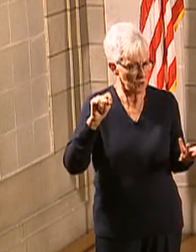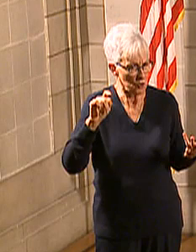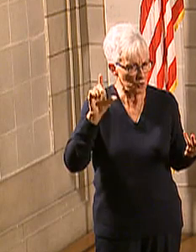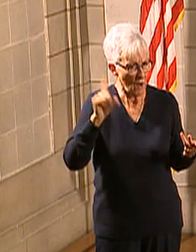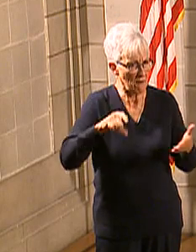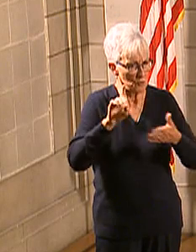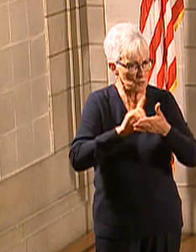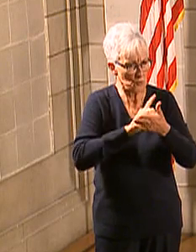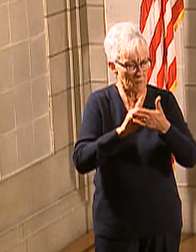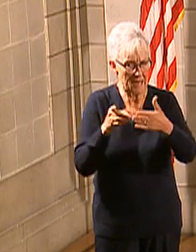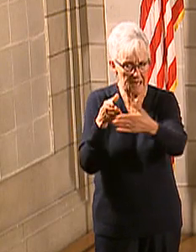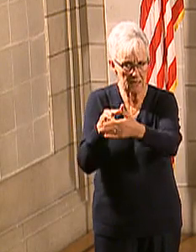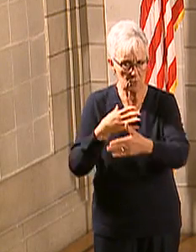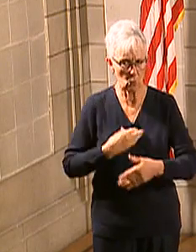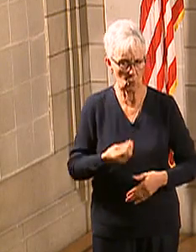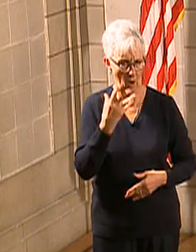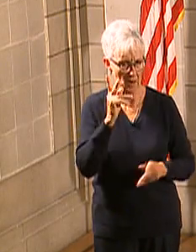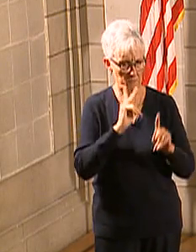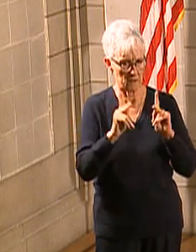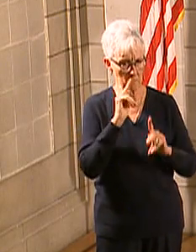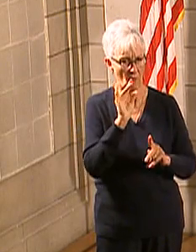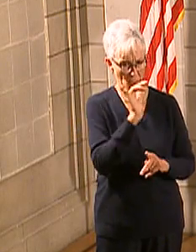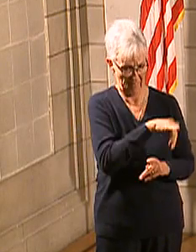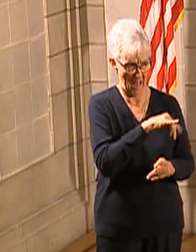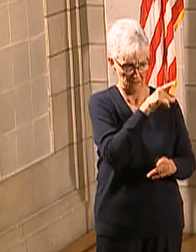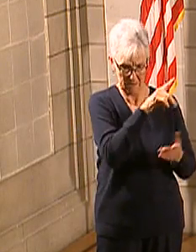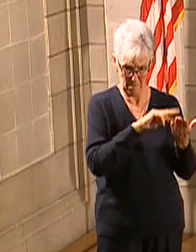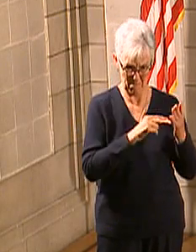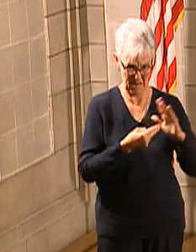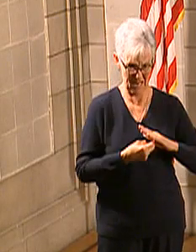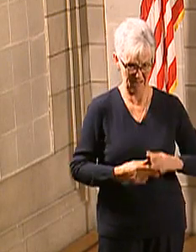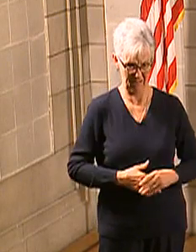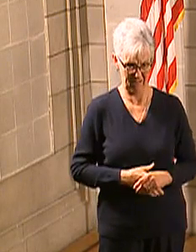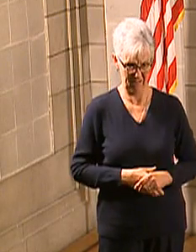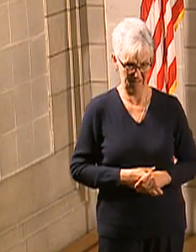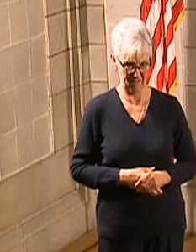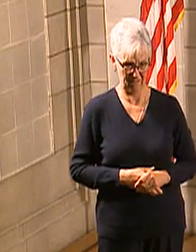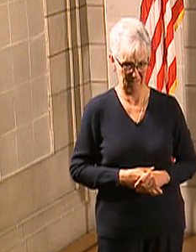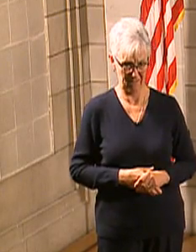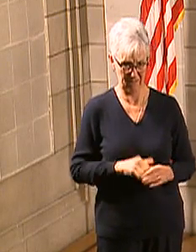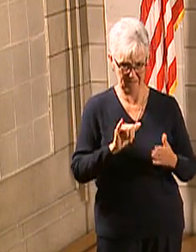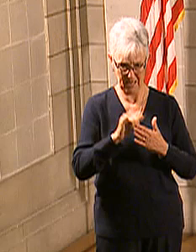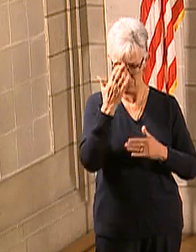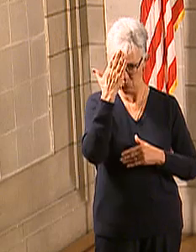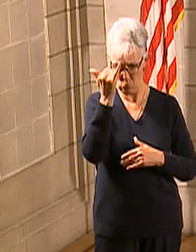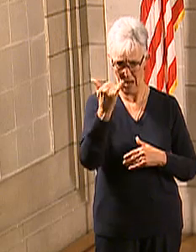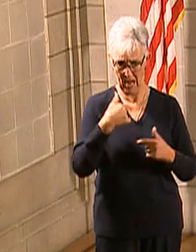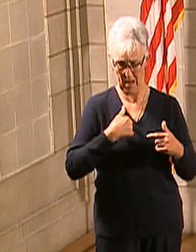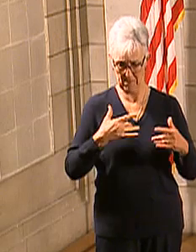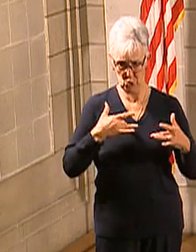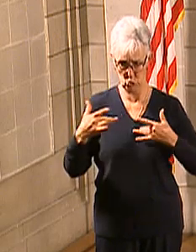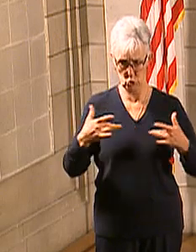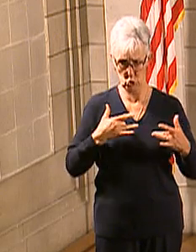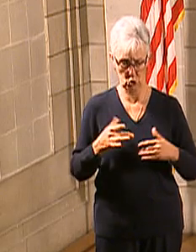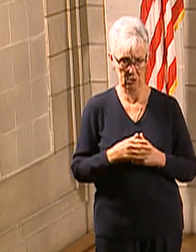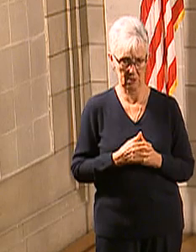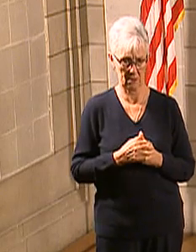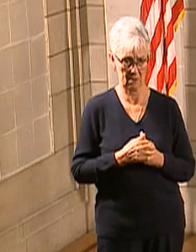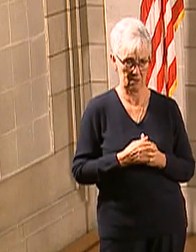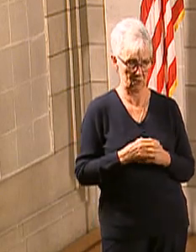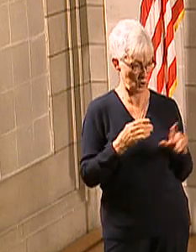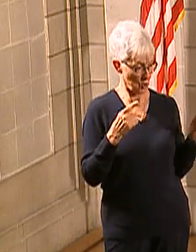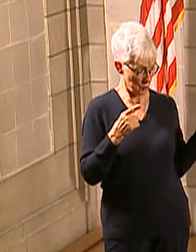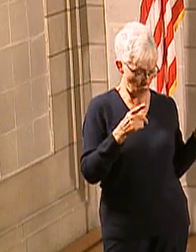discriminate against white people. That's what he's talking about. So that's why I'm concerned. Are you saying that by quoting